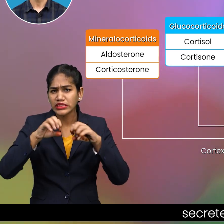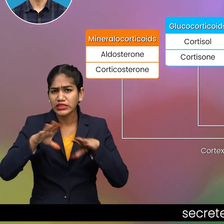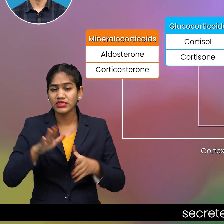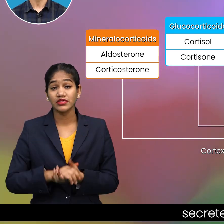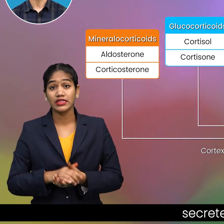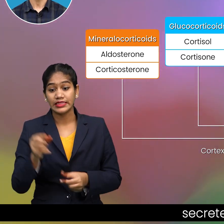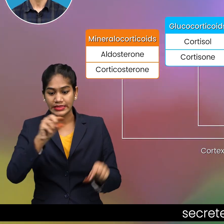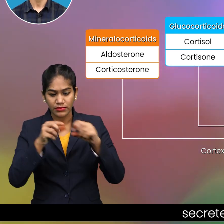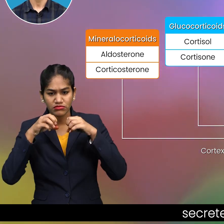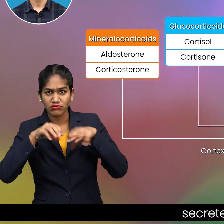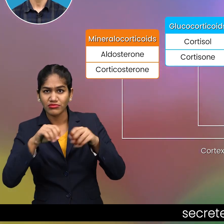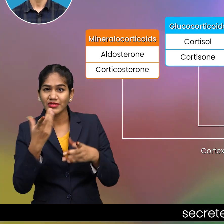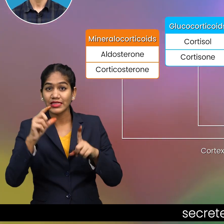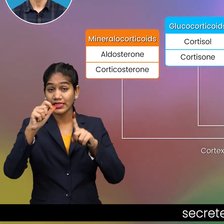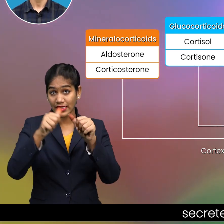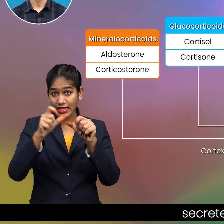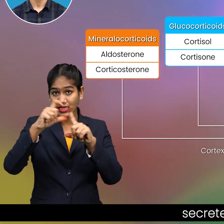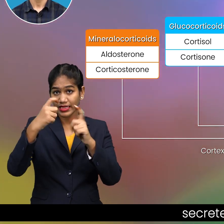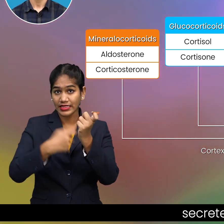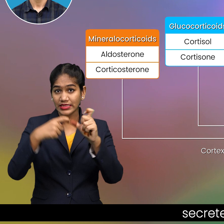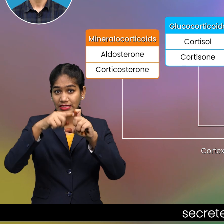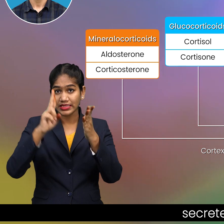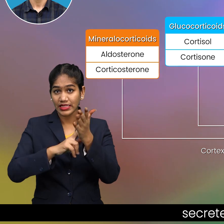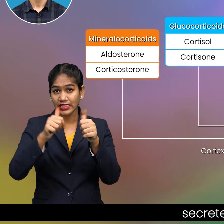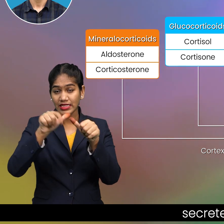secretes adrenaline,